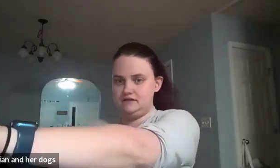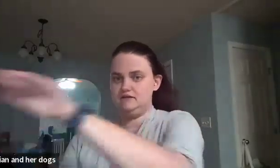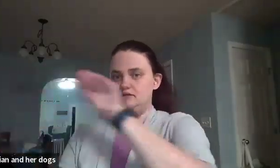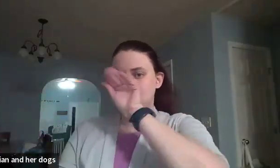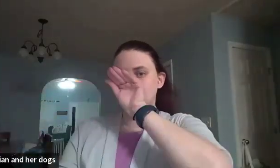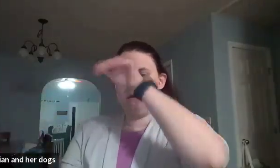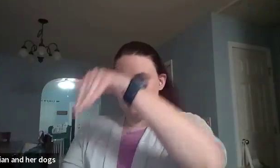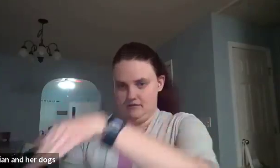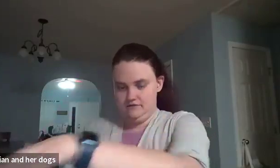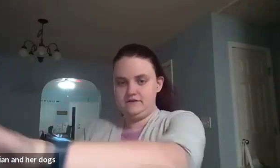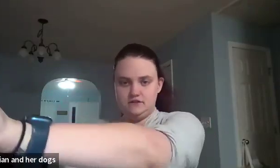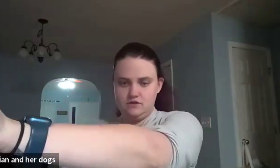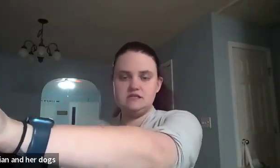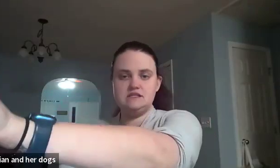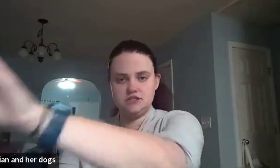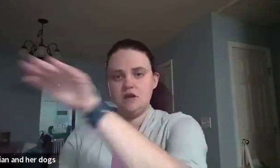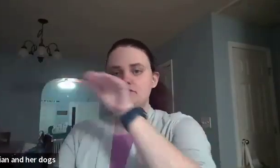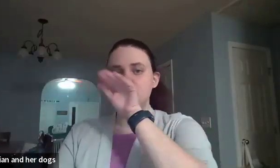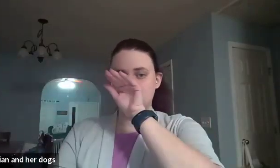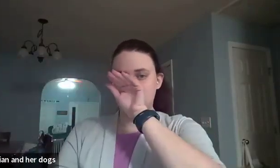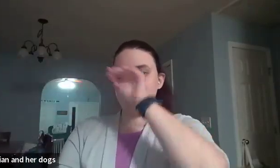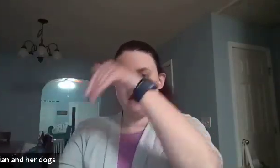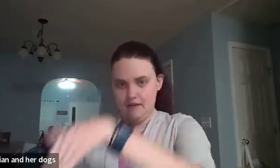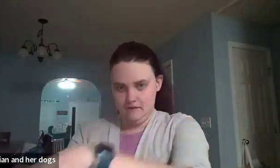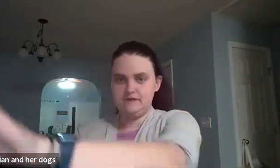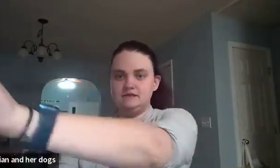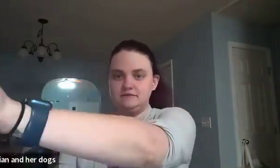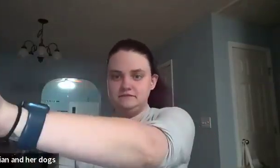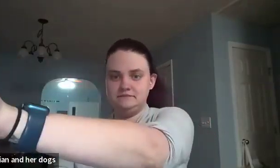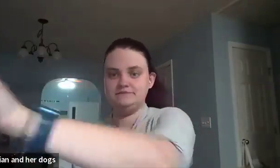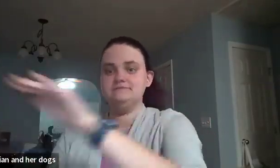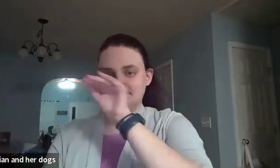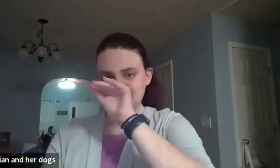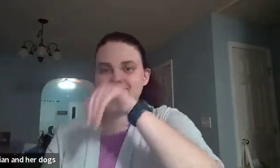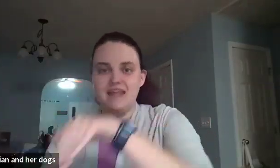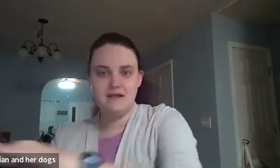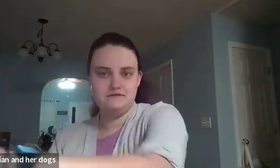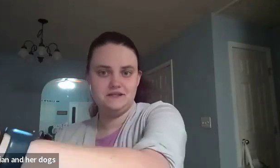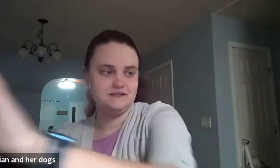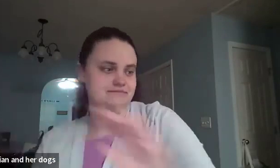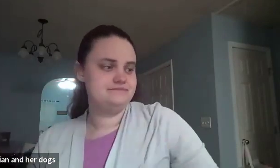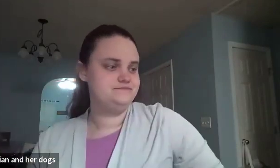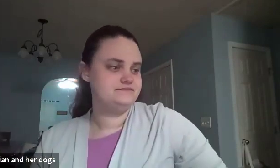elephant. Elephant. So this is the shape of the trunk. Elephant. Elephant.